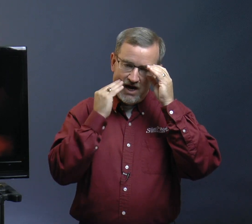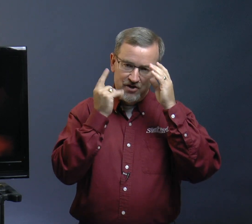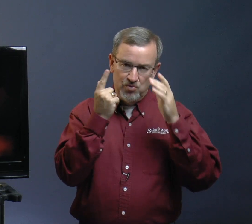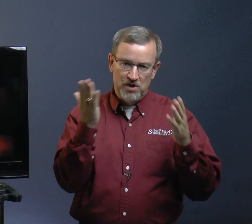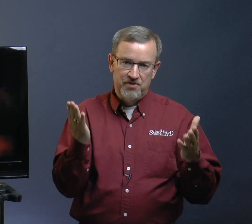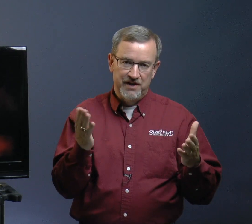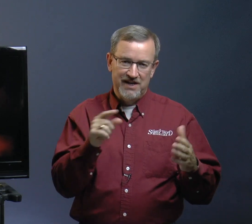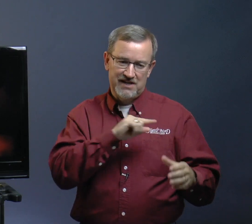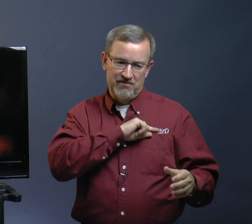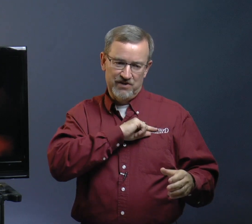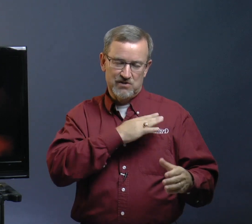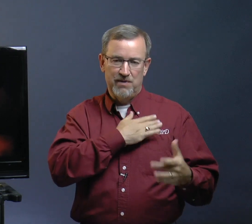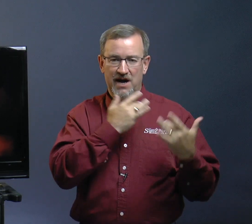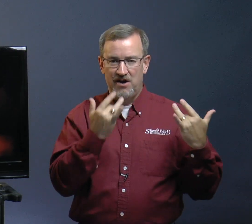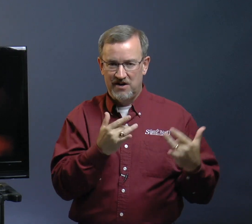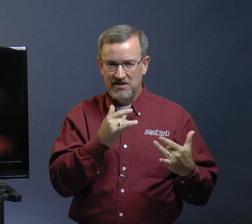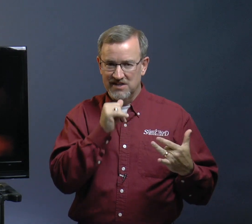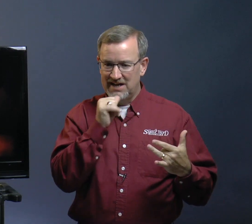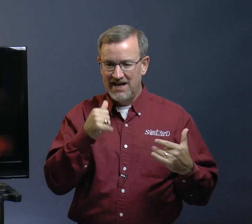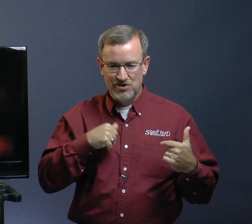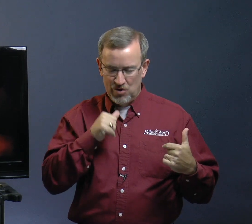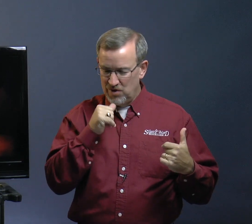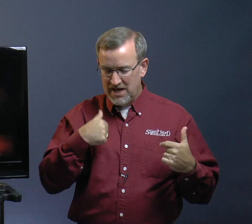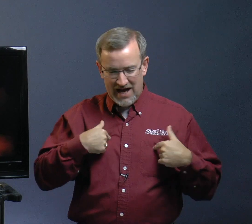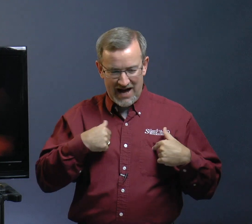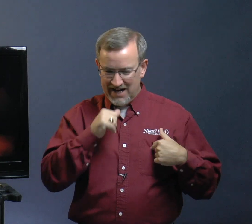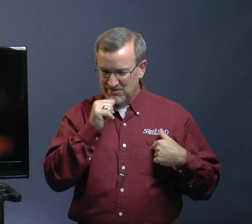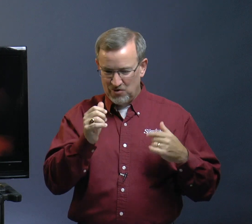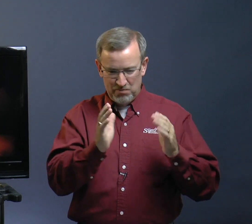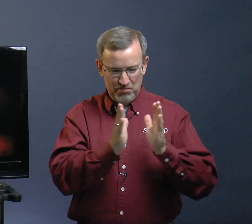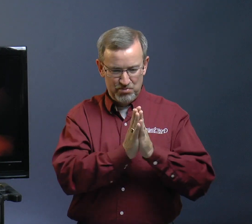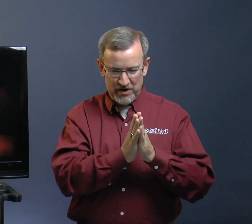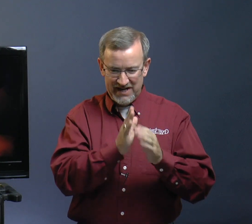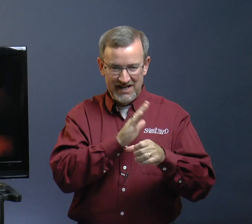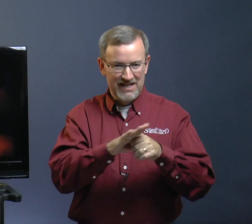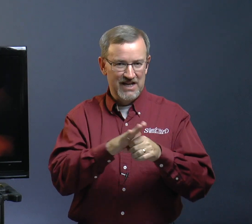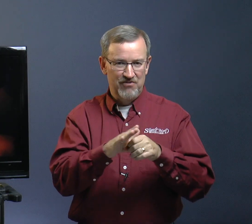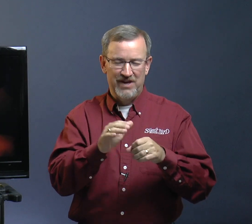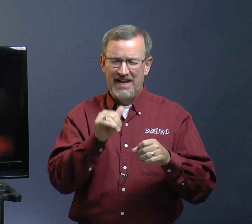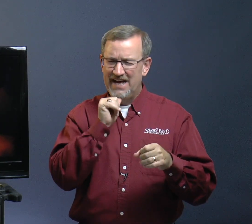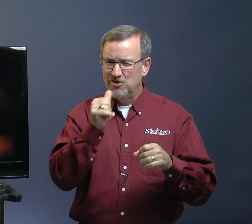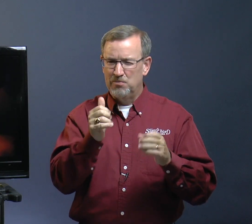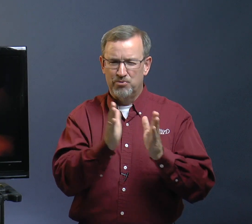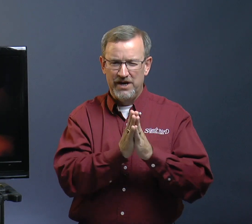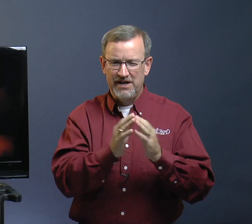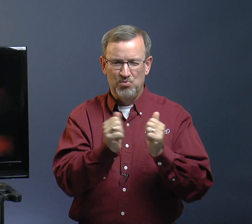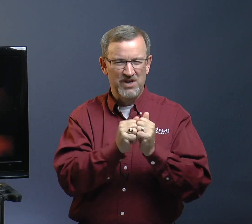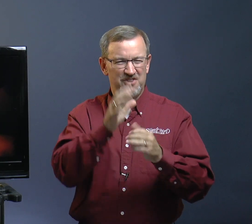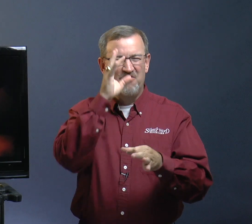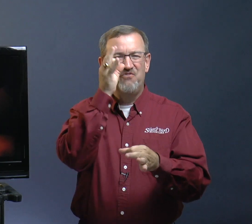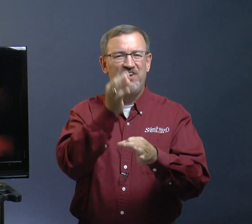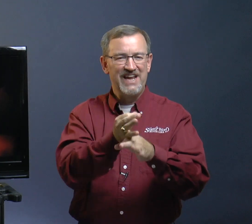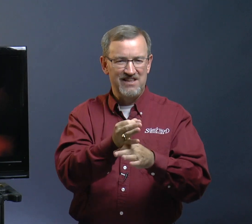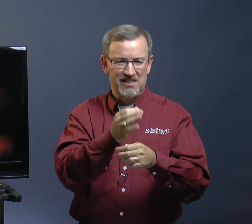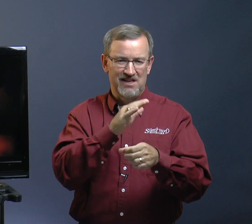know one thing, it convicts my heart that I don't pray enough, and I don't pray with faith